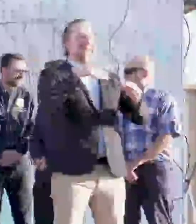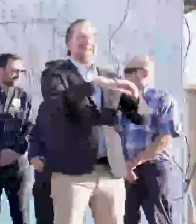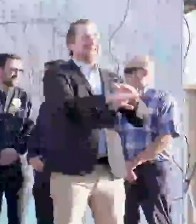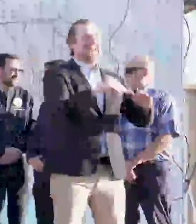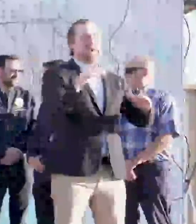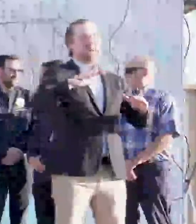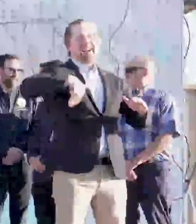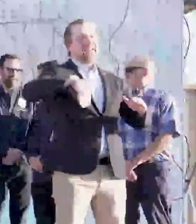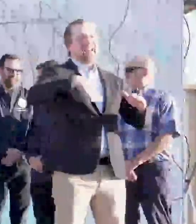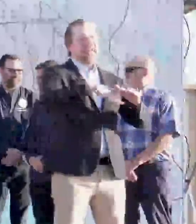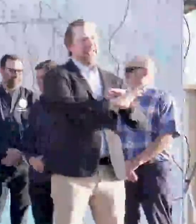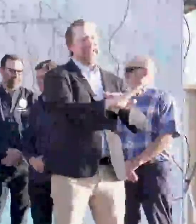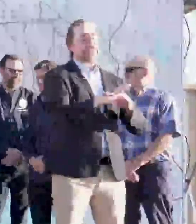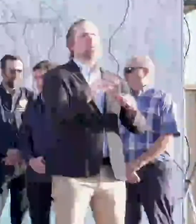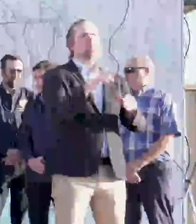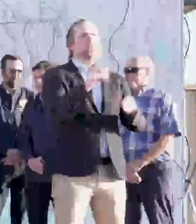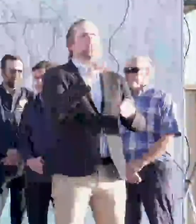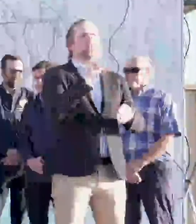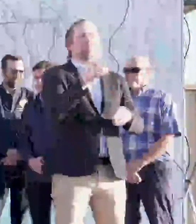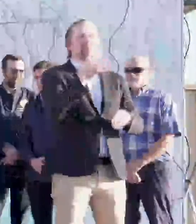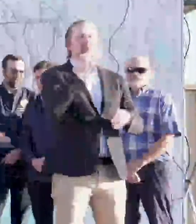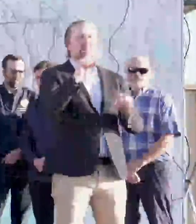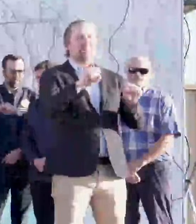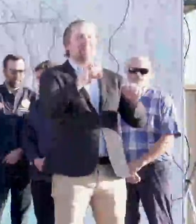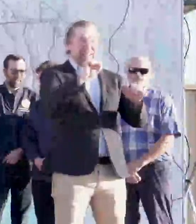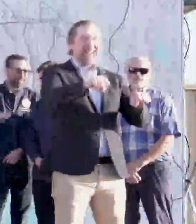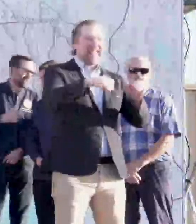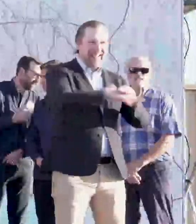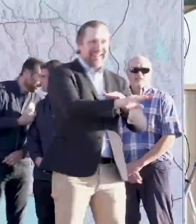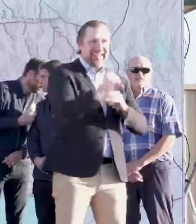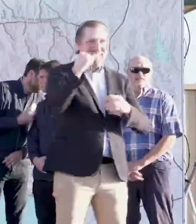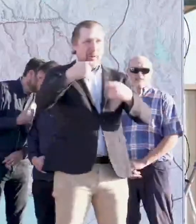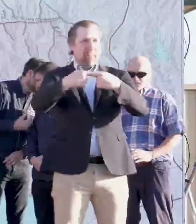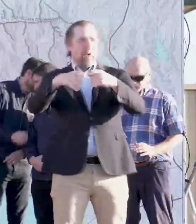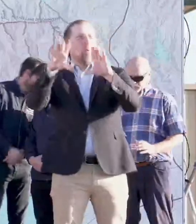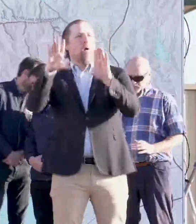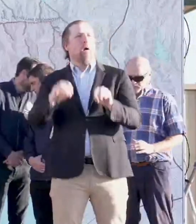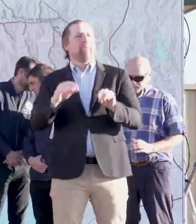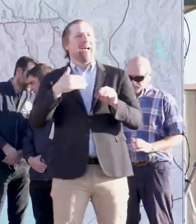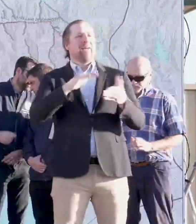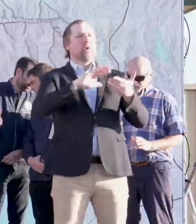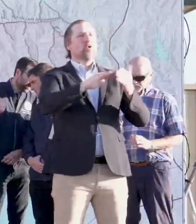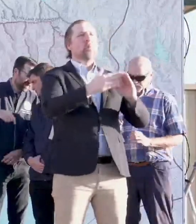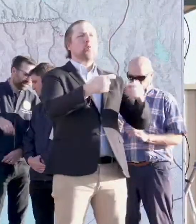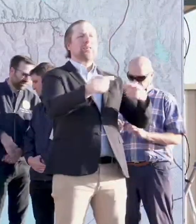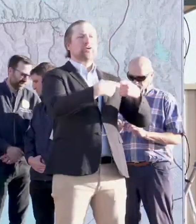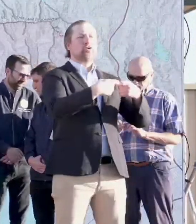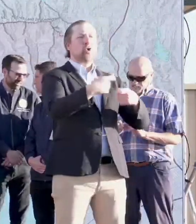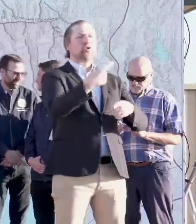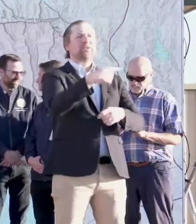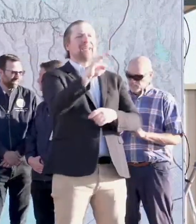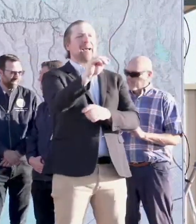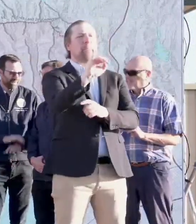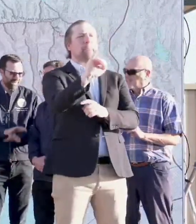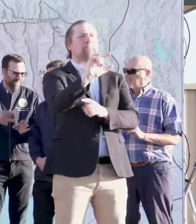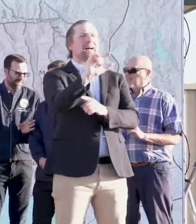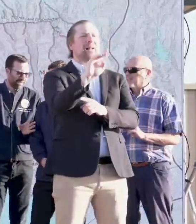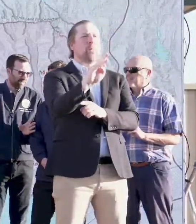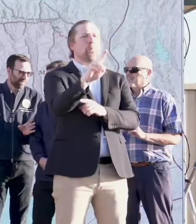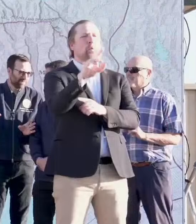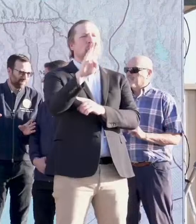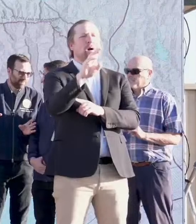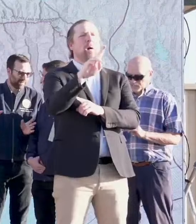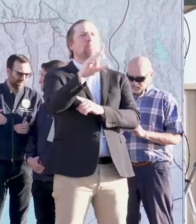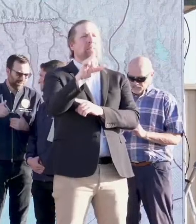soon as possible. If you are still without power, there are community charging stations available at Malibu Bluffs Park, the pavilions